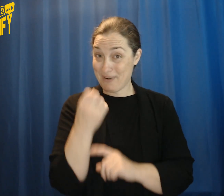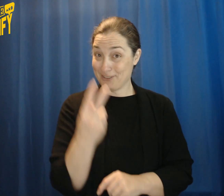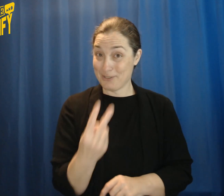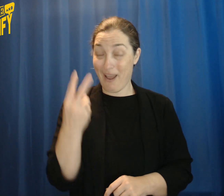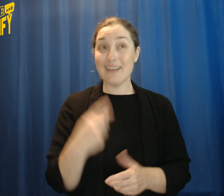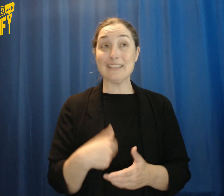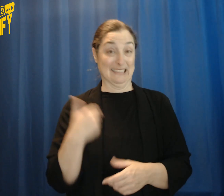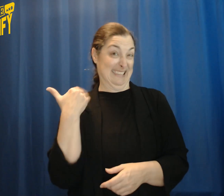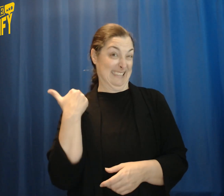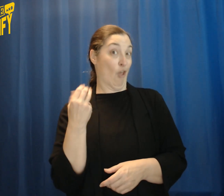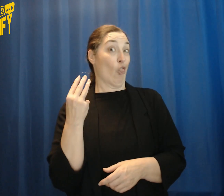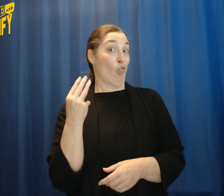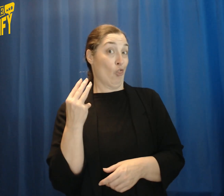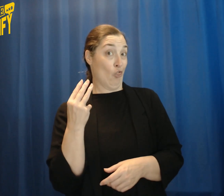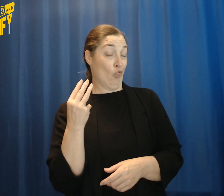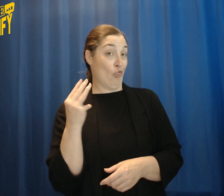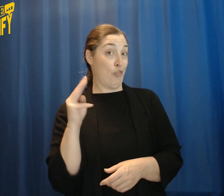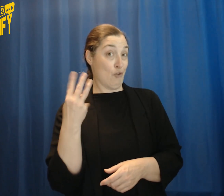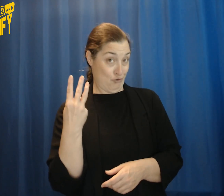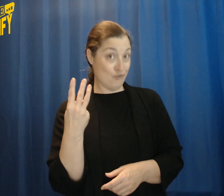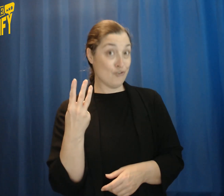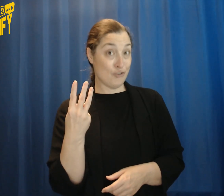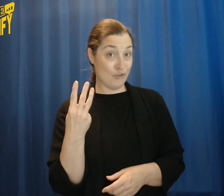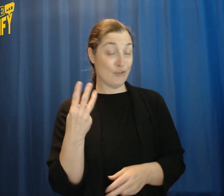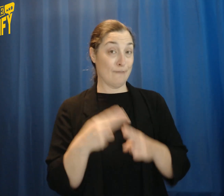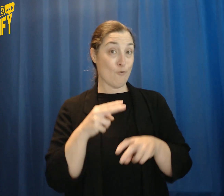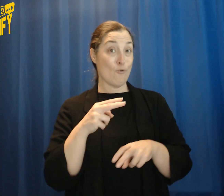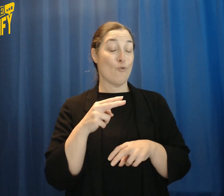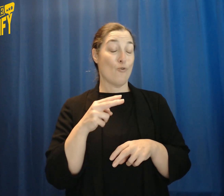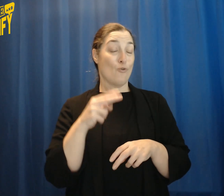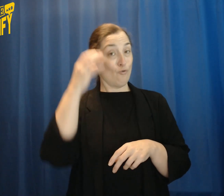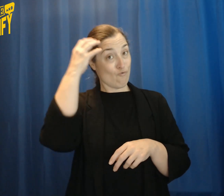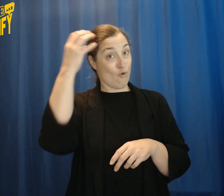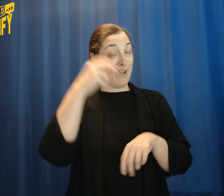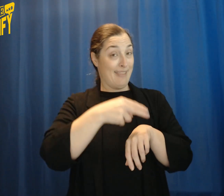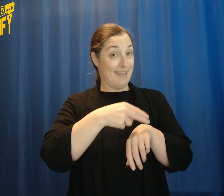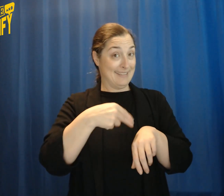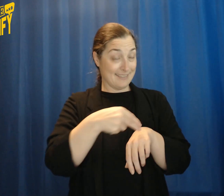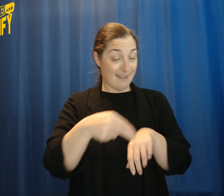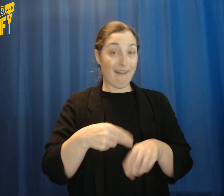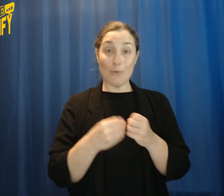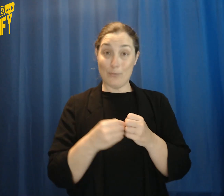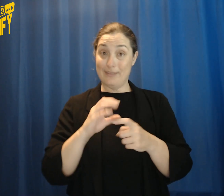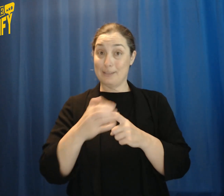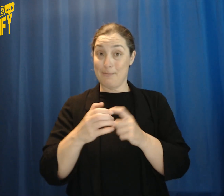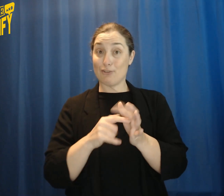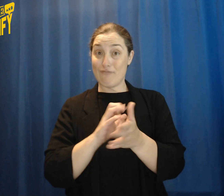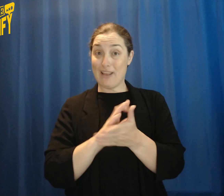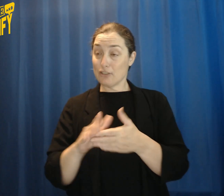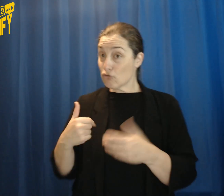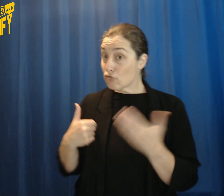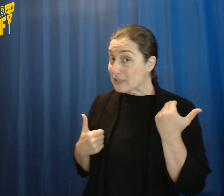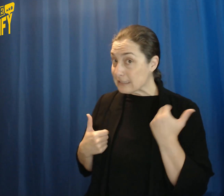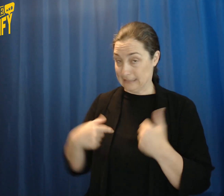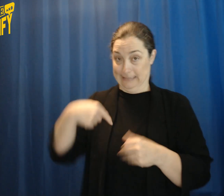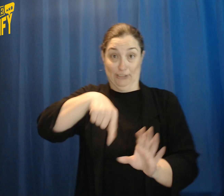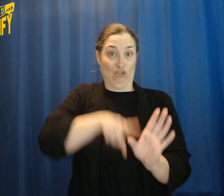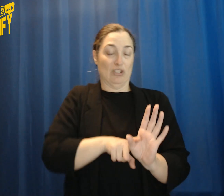third, actually, at the Royal Easter with the tomato relish. Just recently? Yeah, this year. It was the first year I've gone